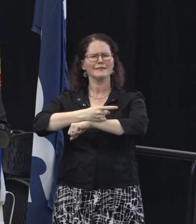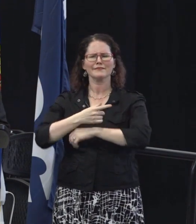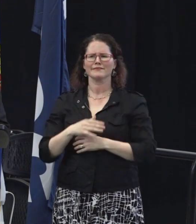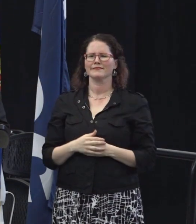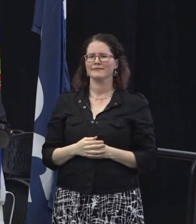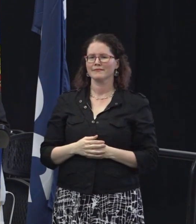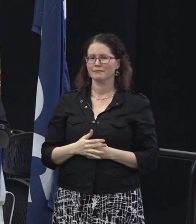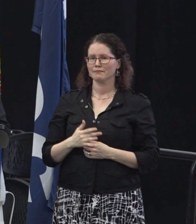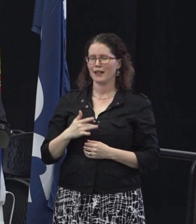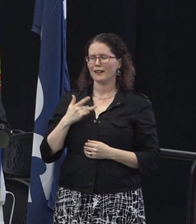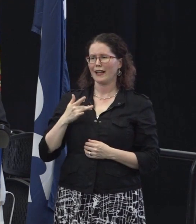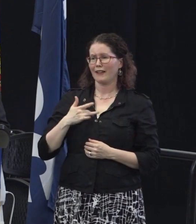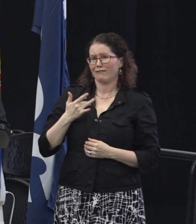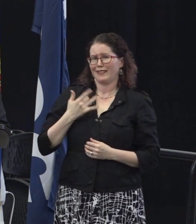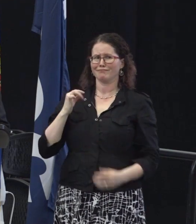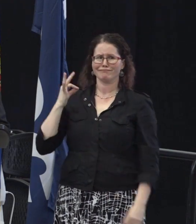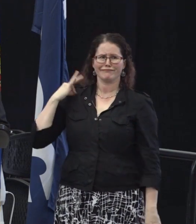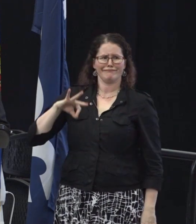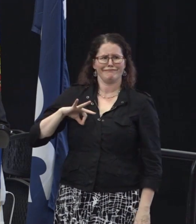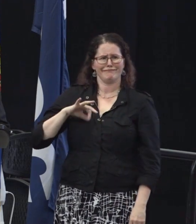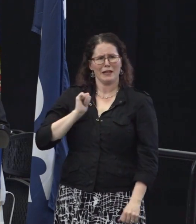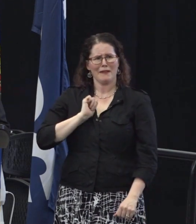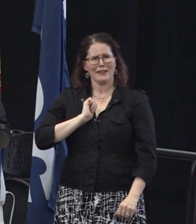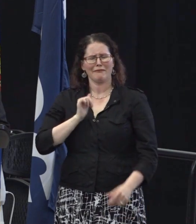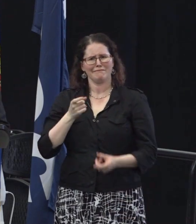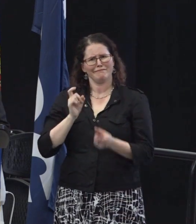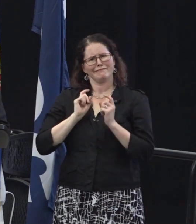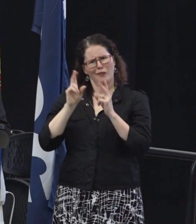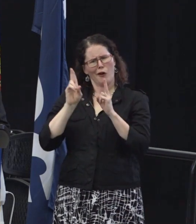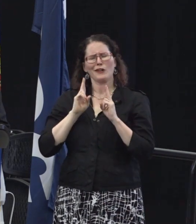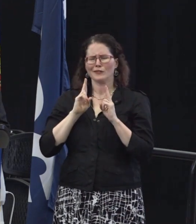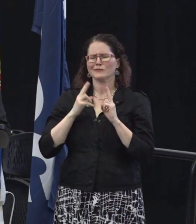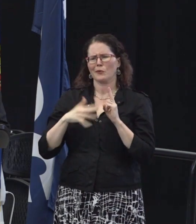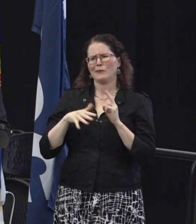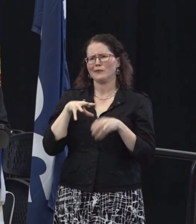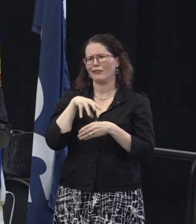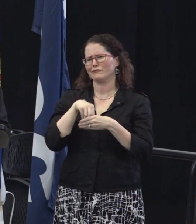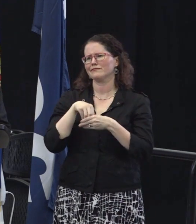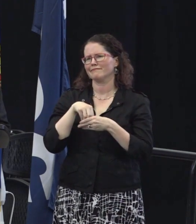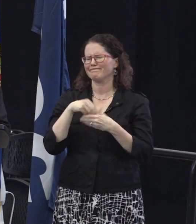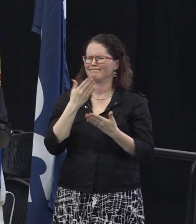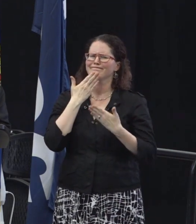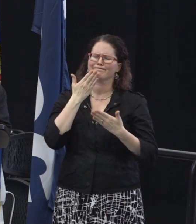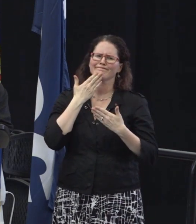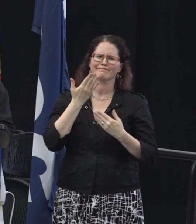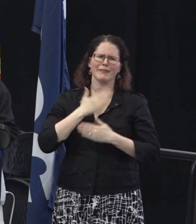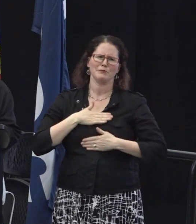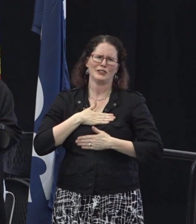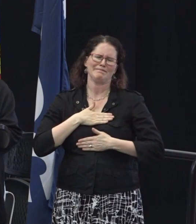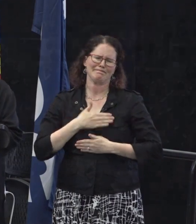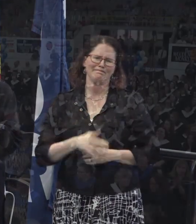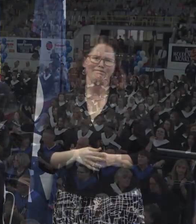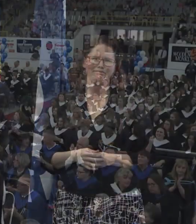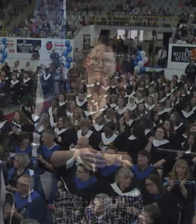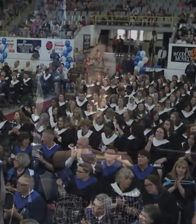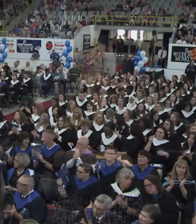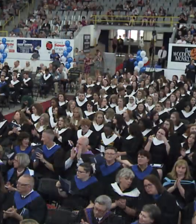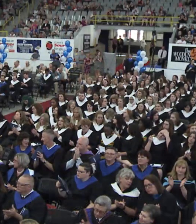to share a small part of it. Thank you very much for this tremendous honor. Appreciate it.